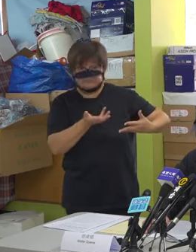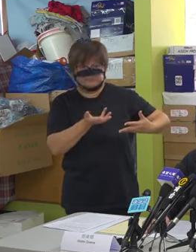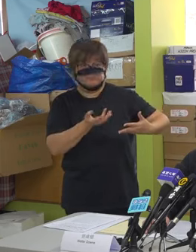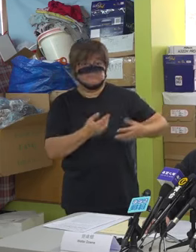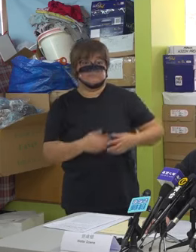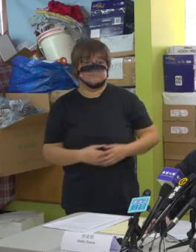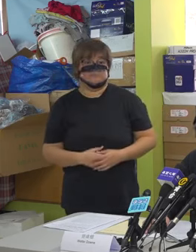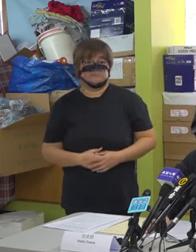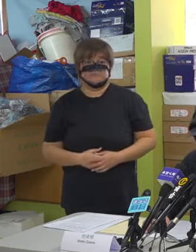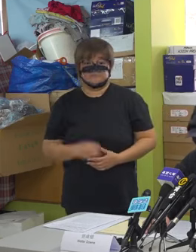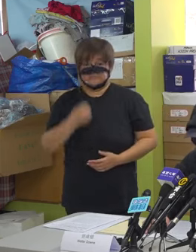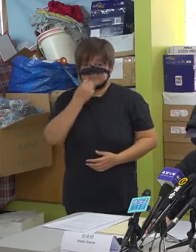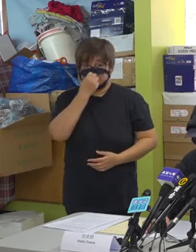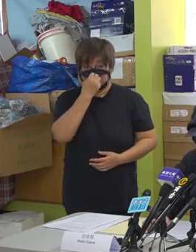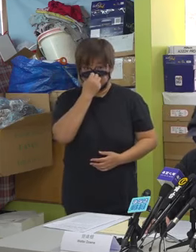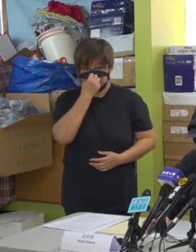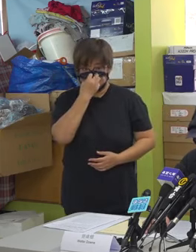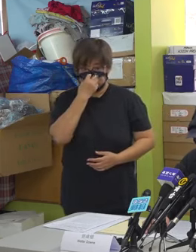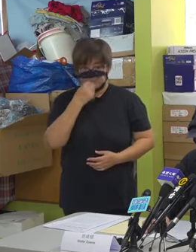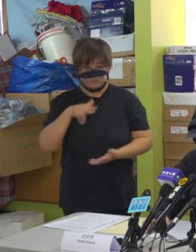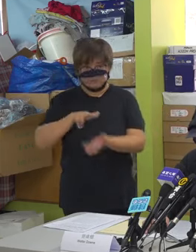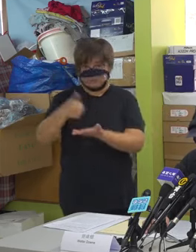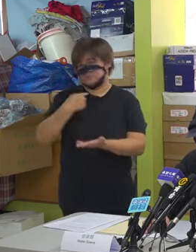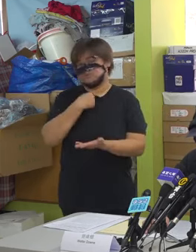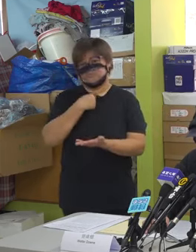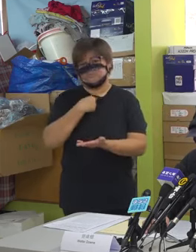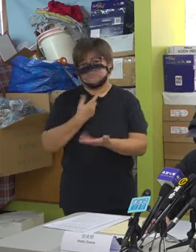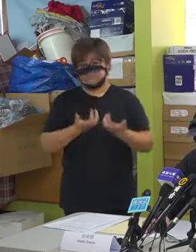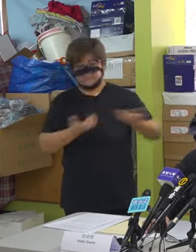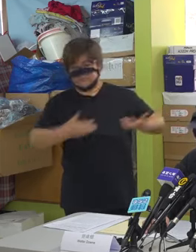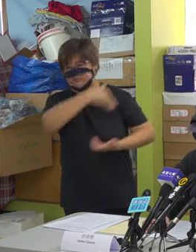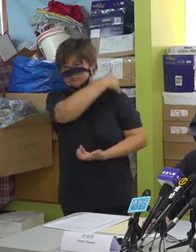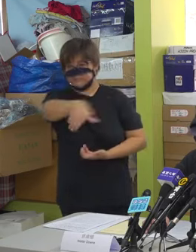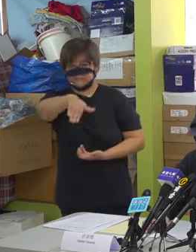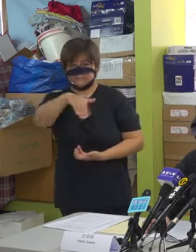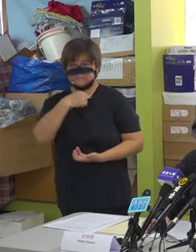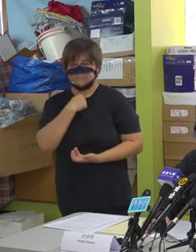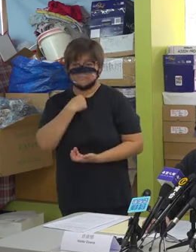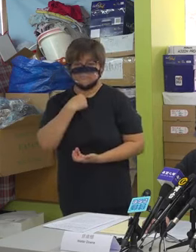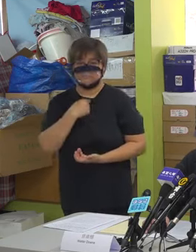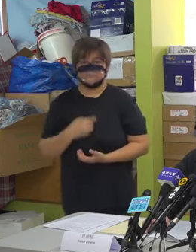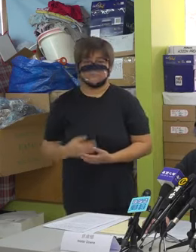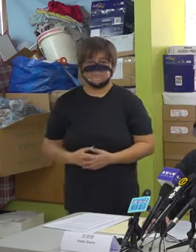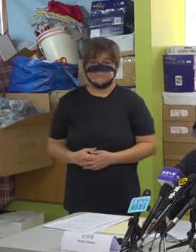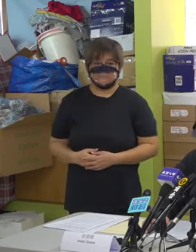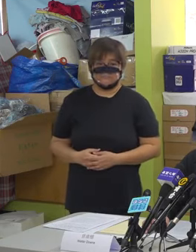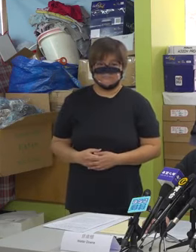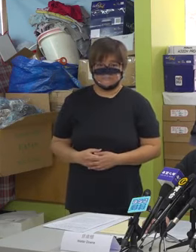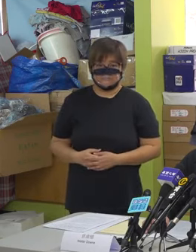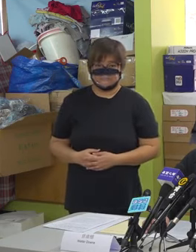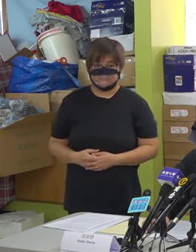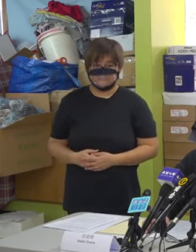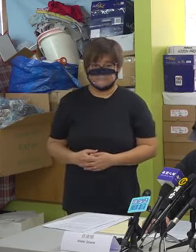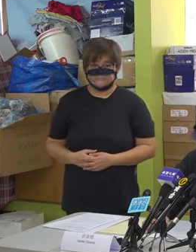its predicament? It seems the case now that Hong Kong must look beyond our system, which is practically a